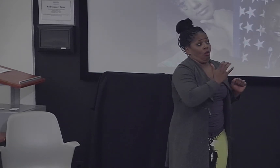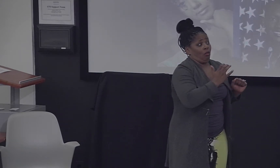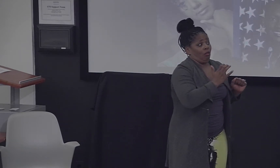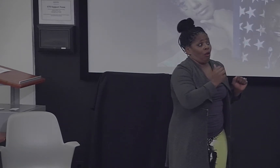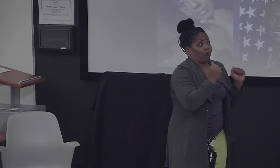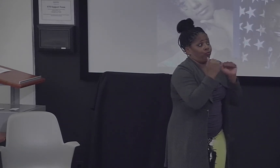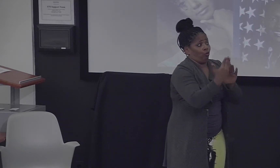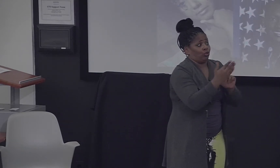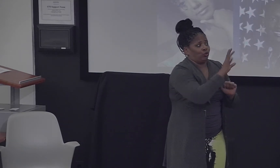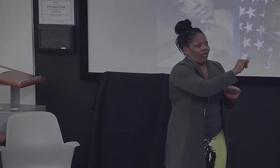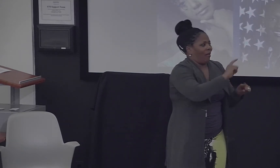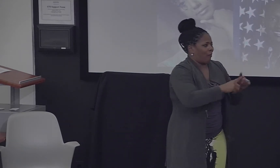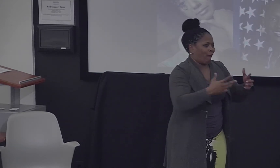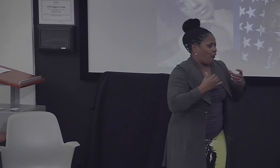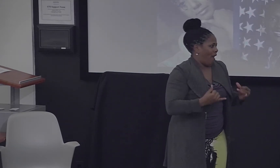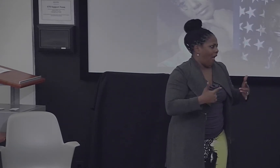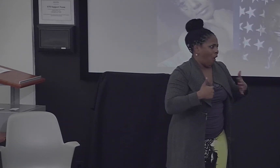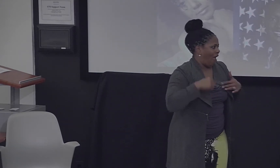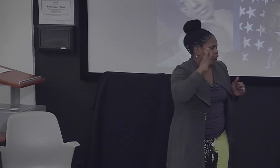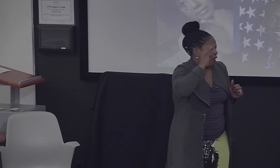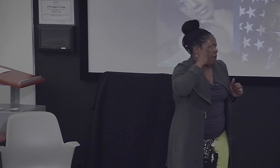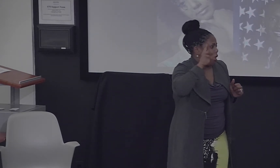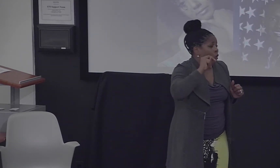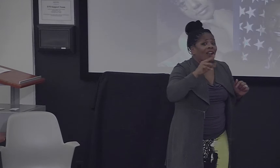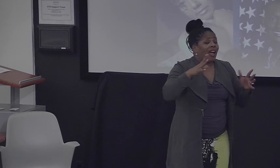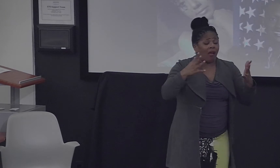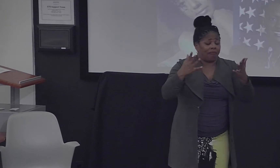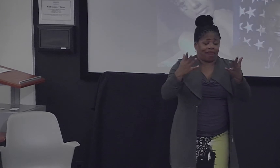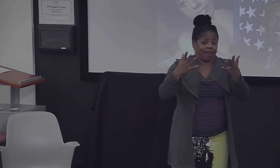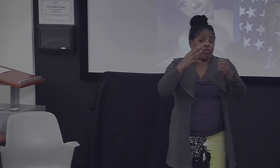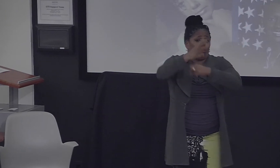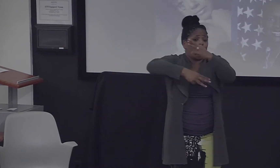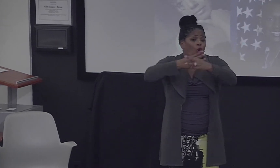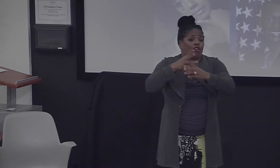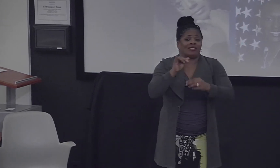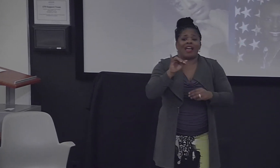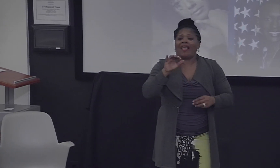build a more formal way to approach this. I couldn't just rely on myself.